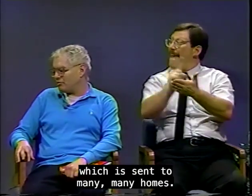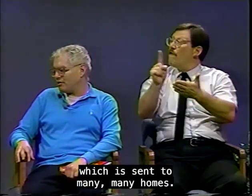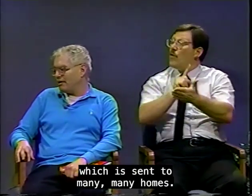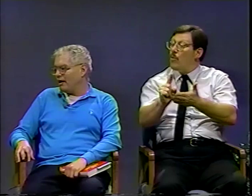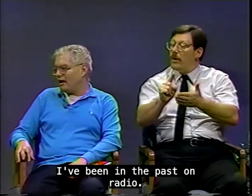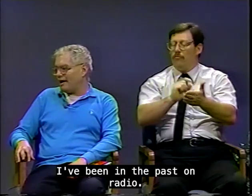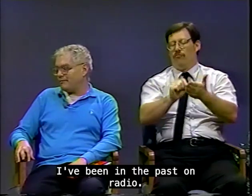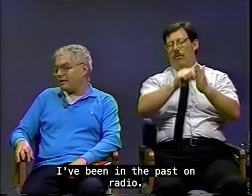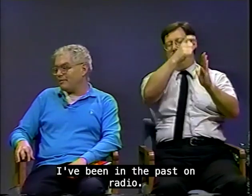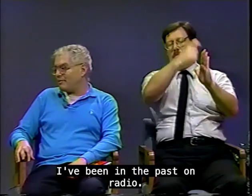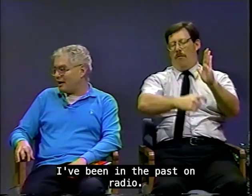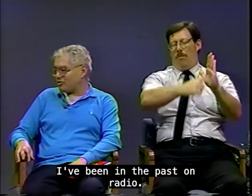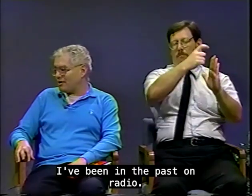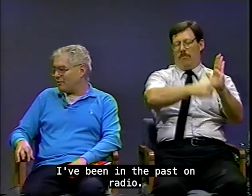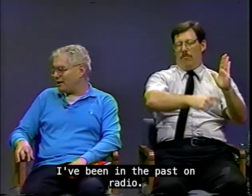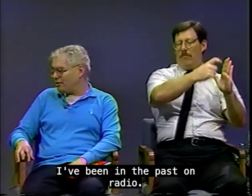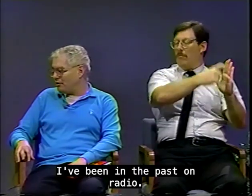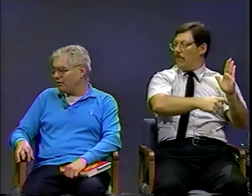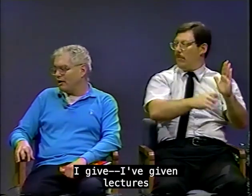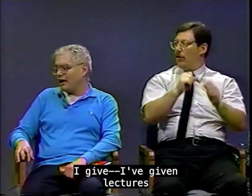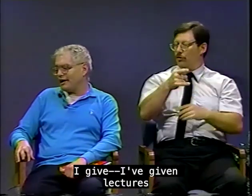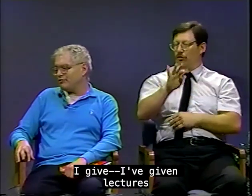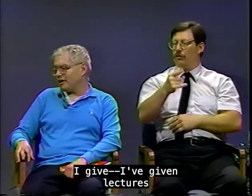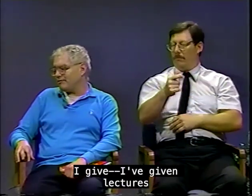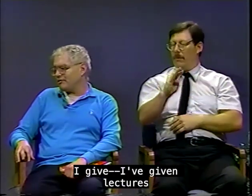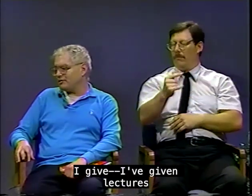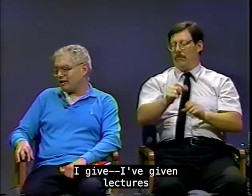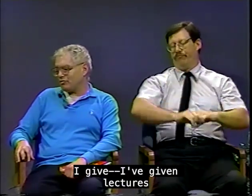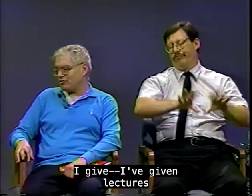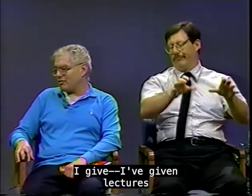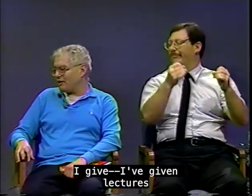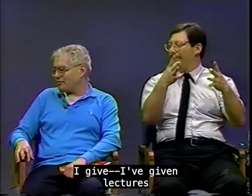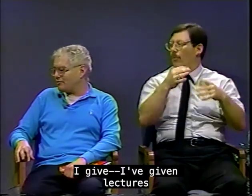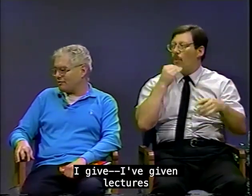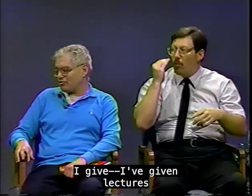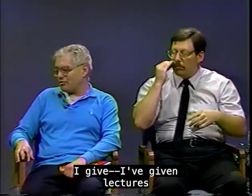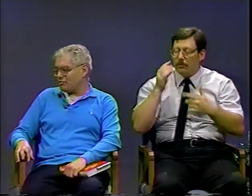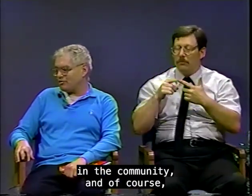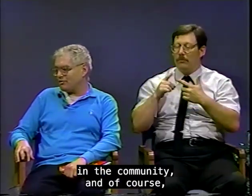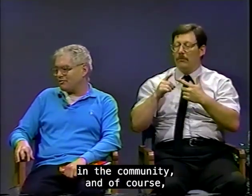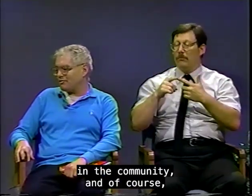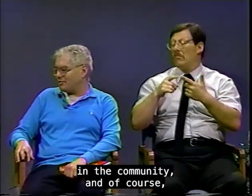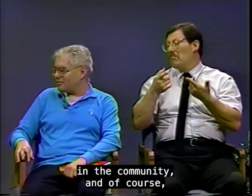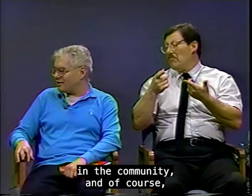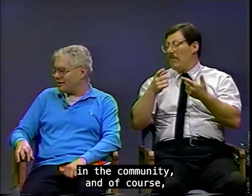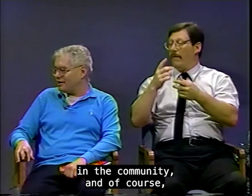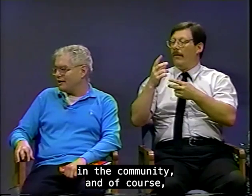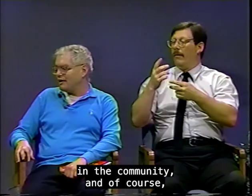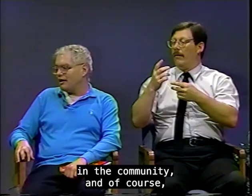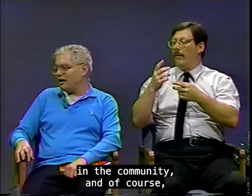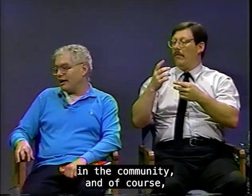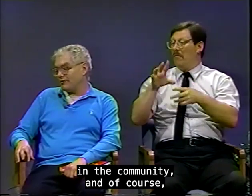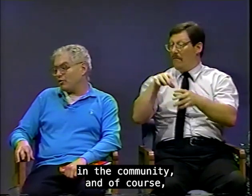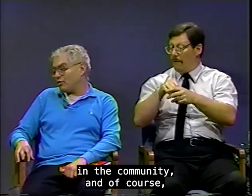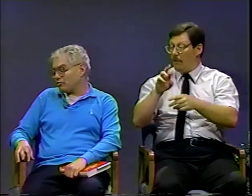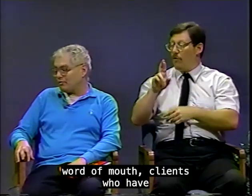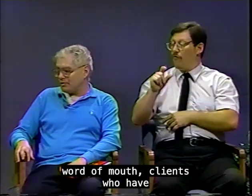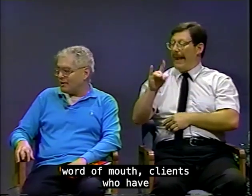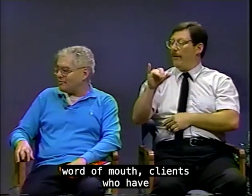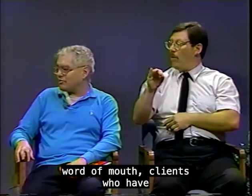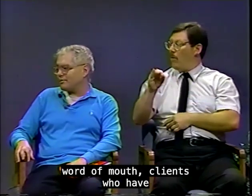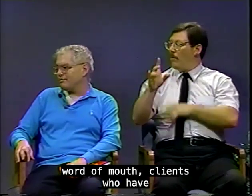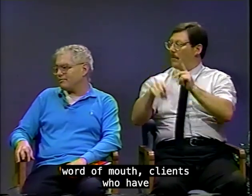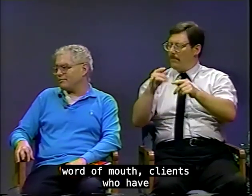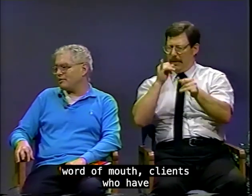many homes. I've been in the past on radio. I've given lectures around to various groups in the community, and of course,